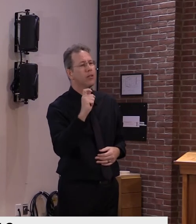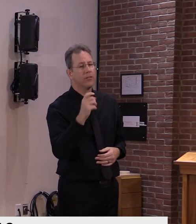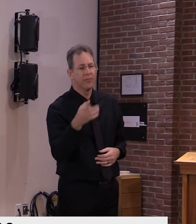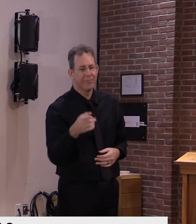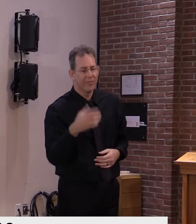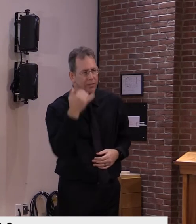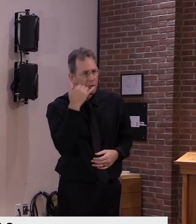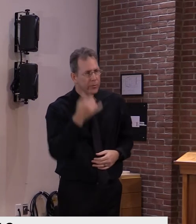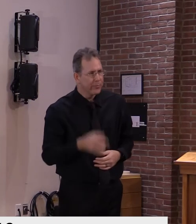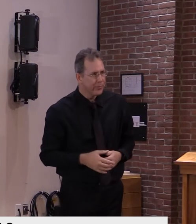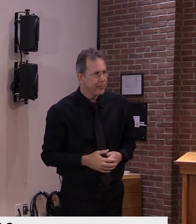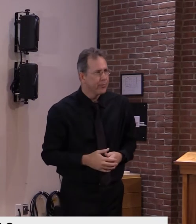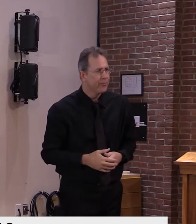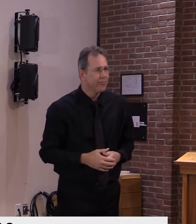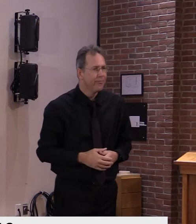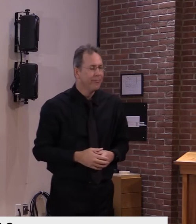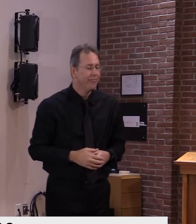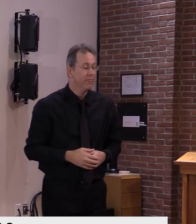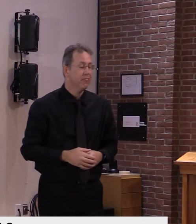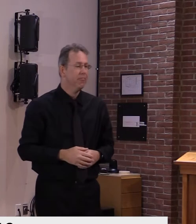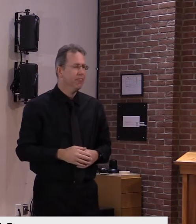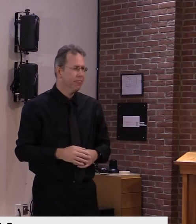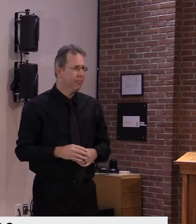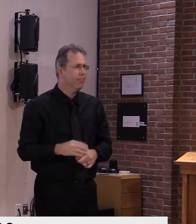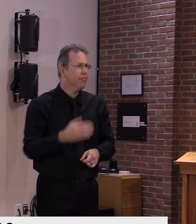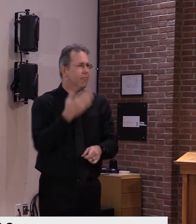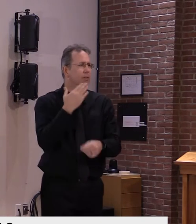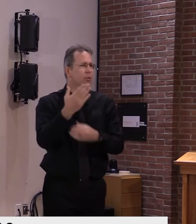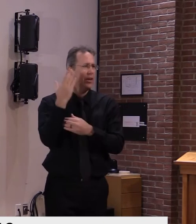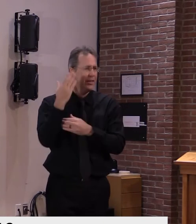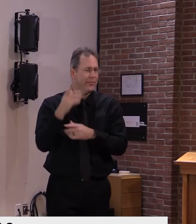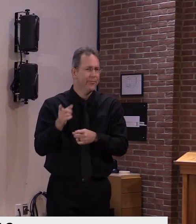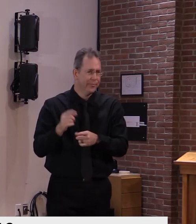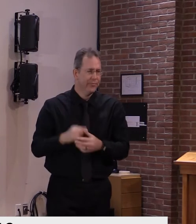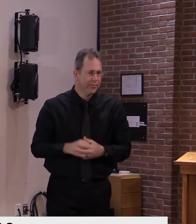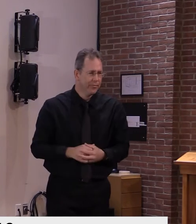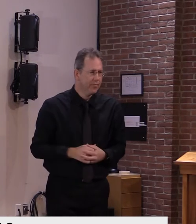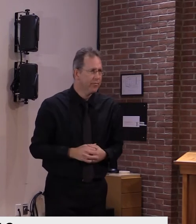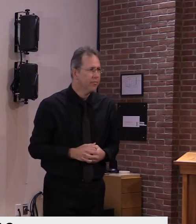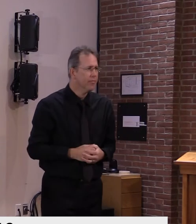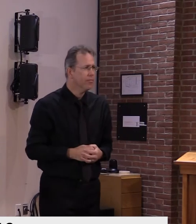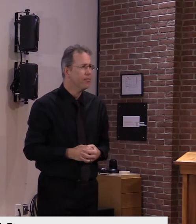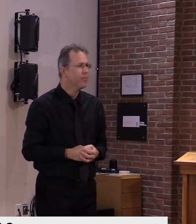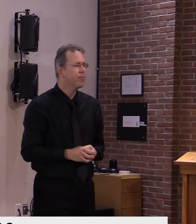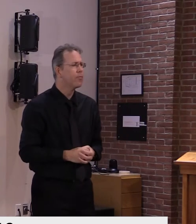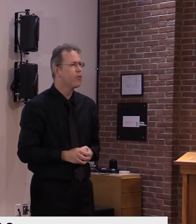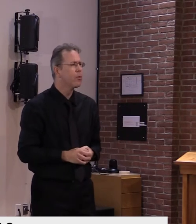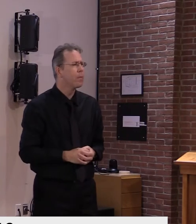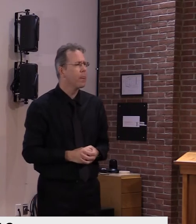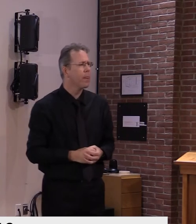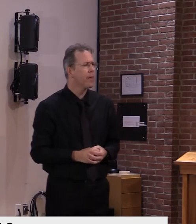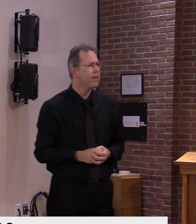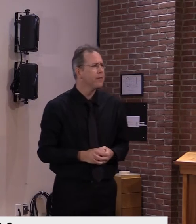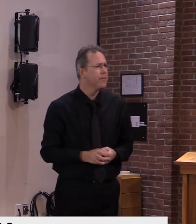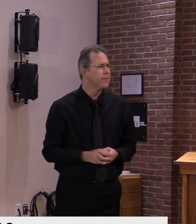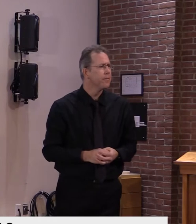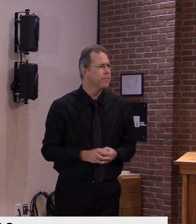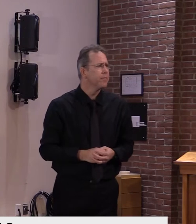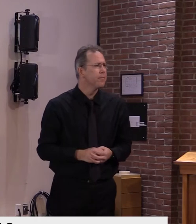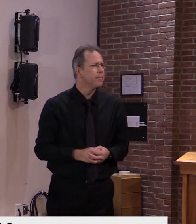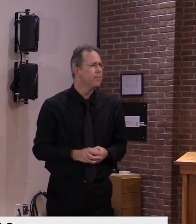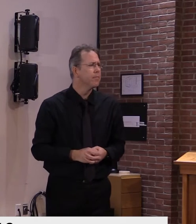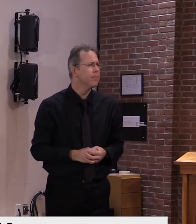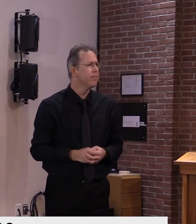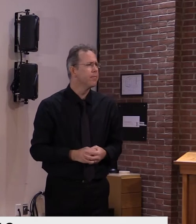Good morning. I actually have another question about the long-term care facility outbreaks as well. There was some really helpful data that on Tuesday that broken down